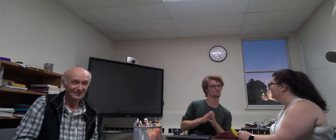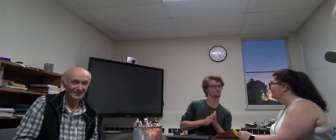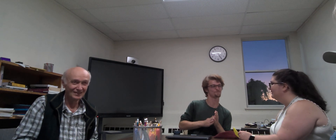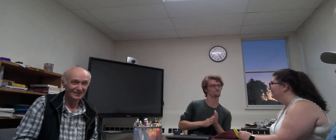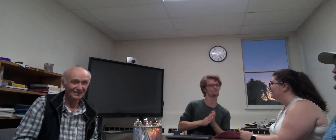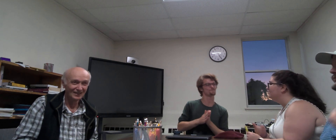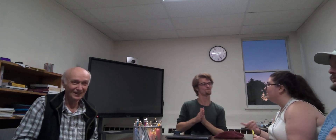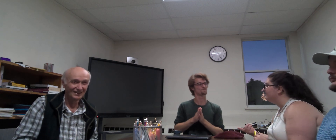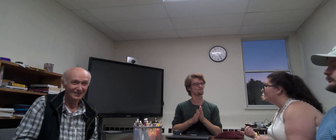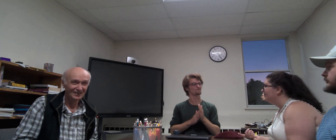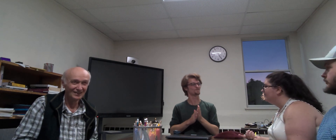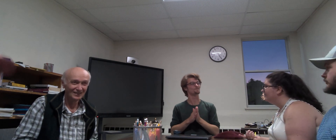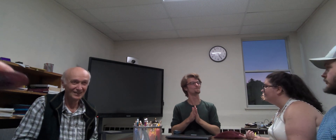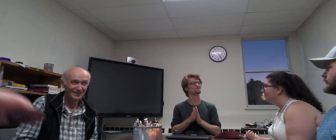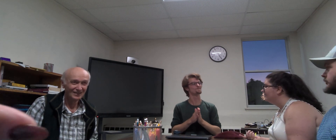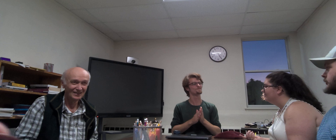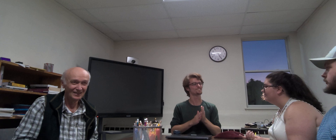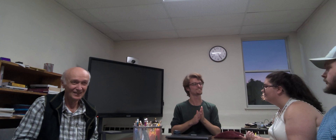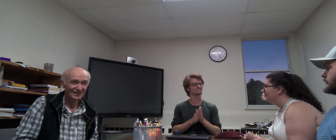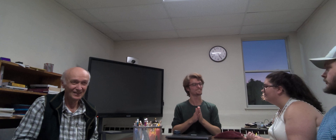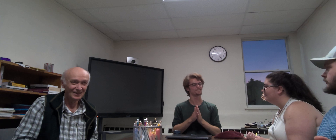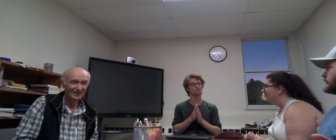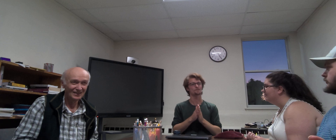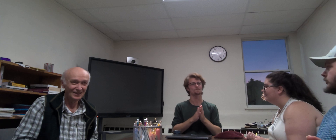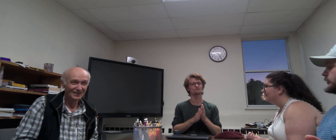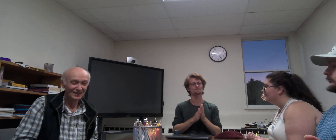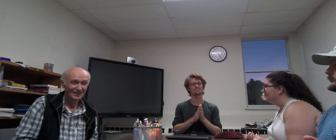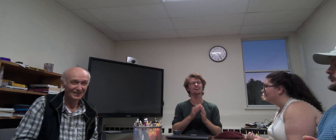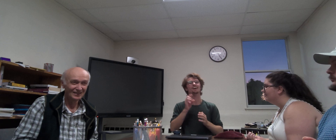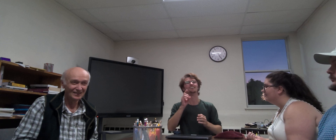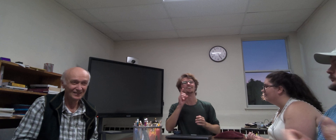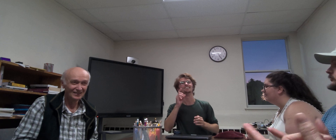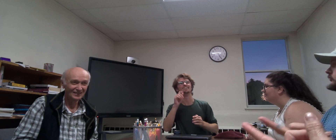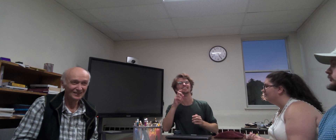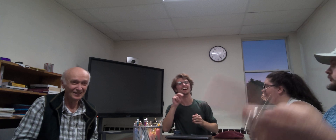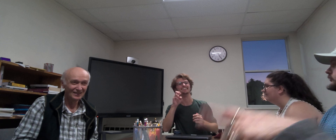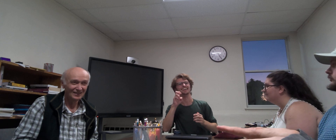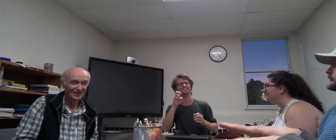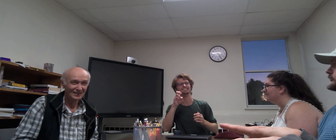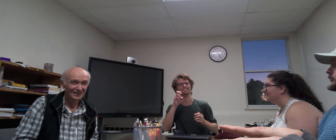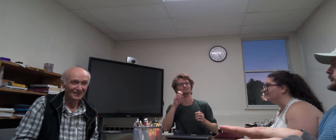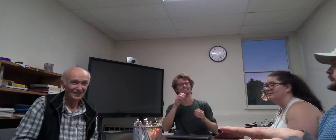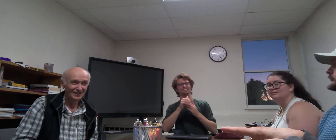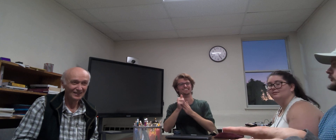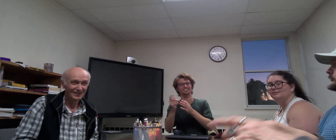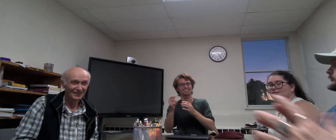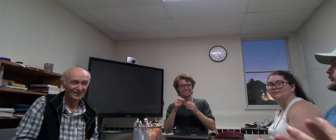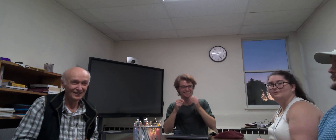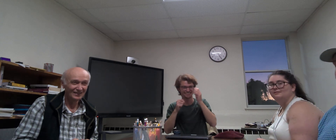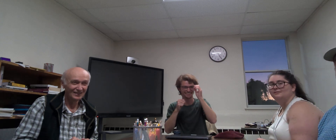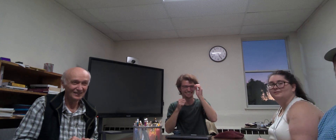no solution for that? She's got one. I can't remember. The three of them have a solution. Damien, I actually misled you.